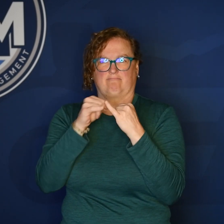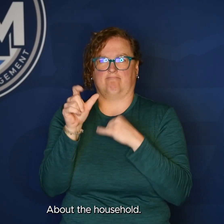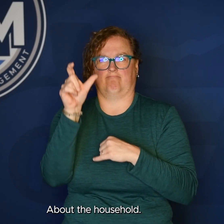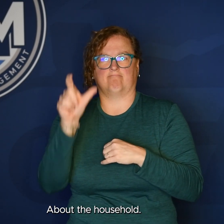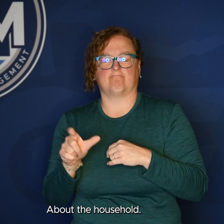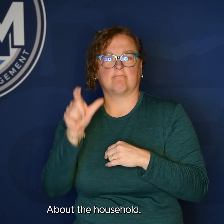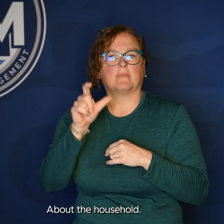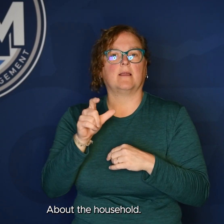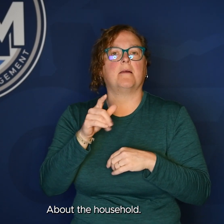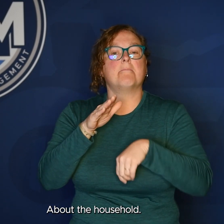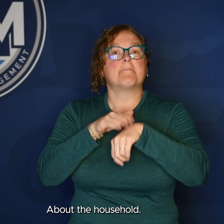About the household.